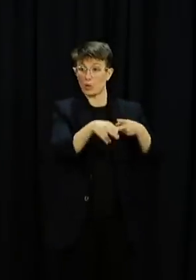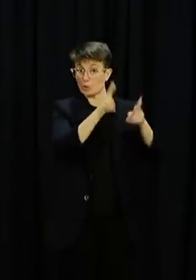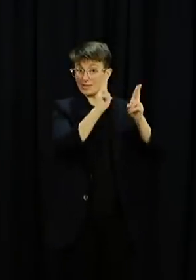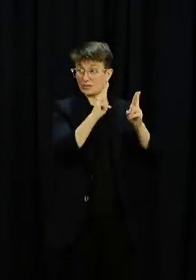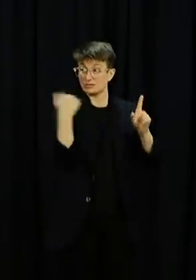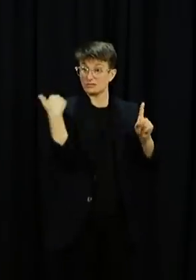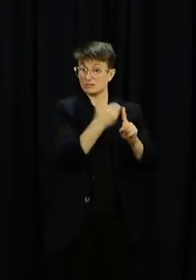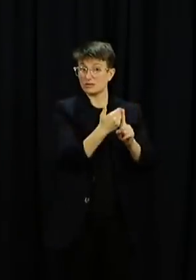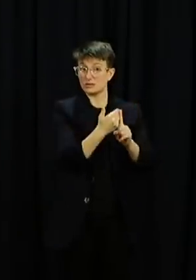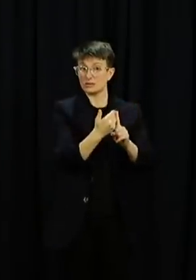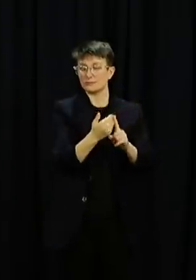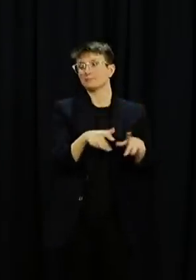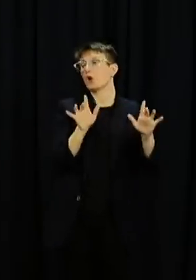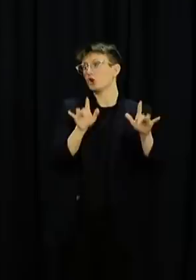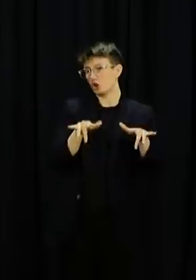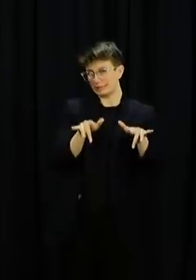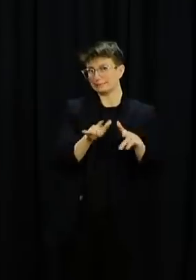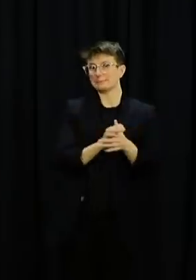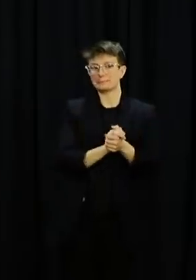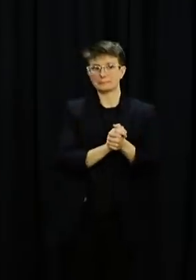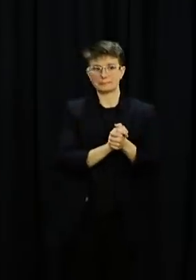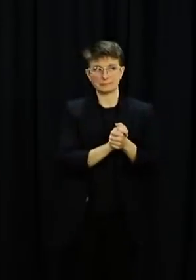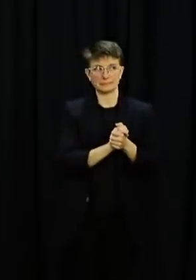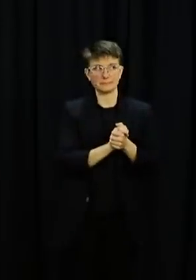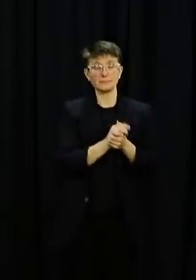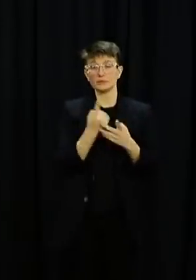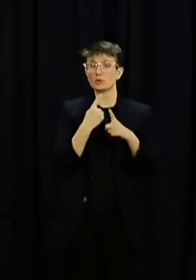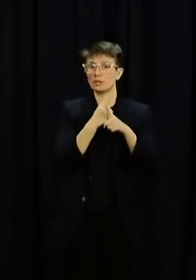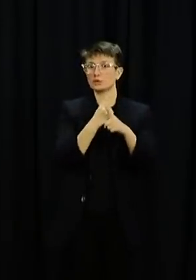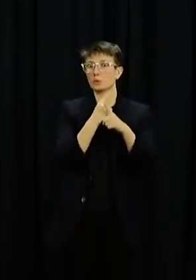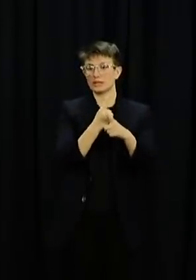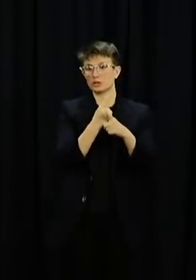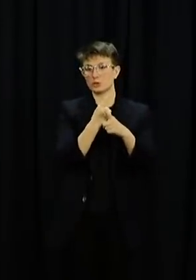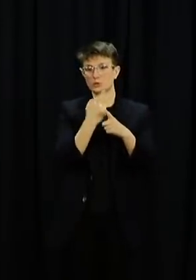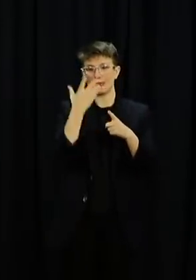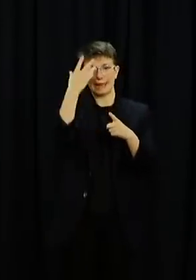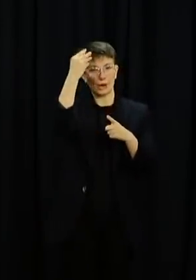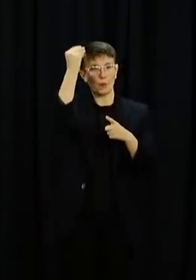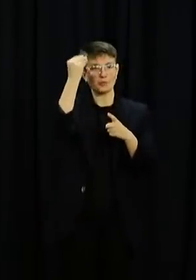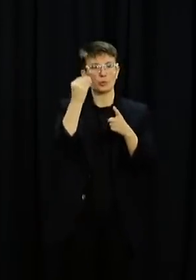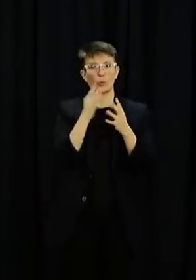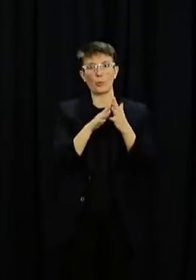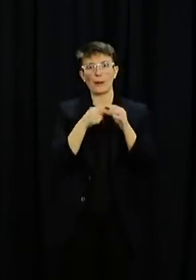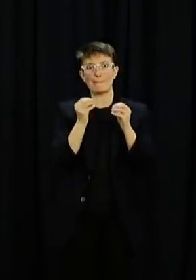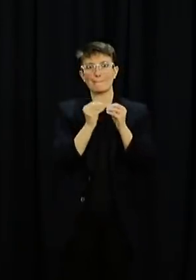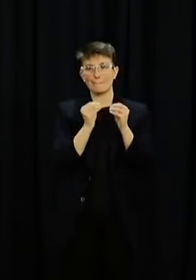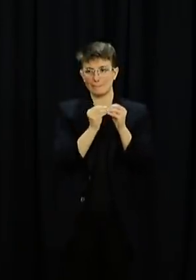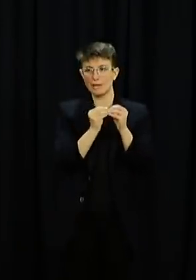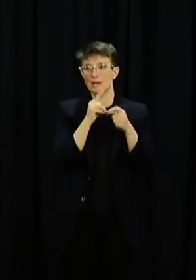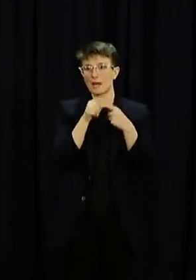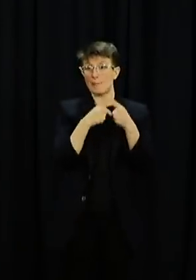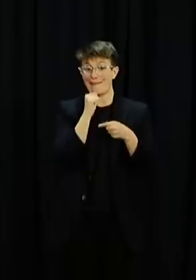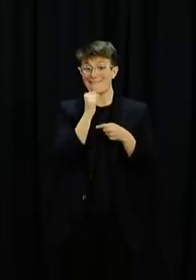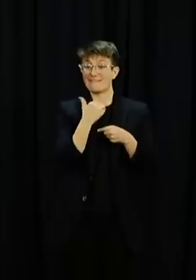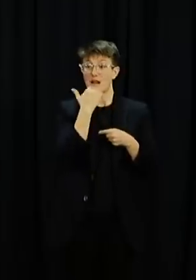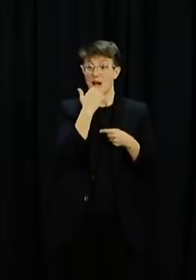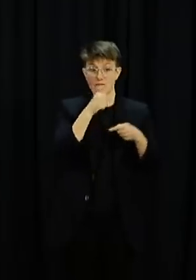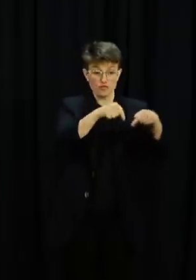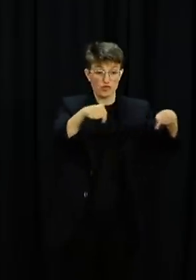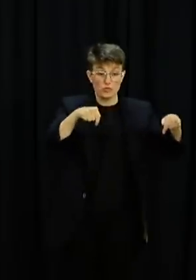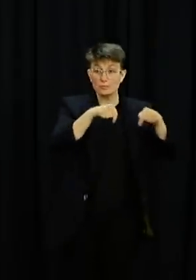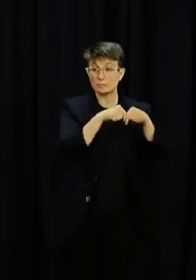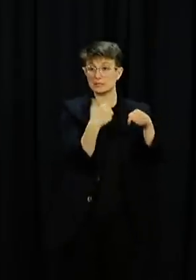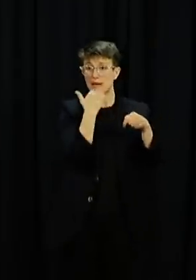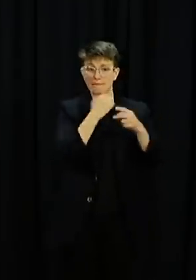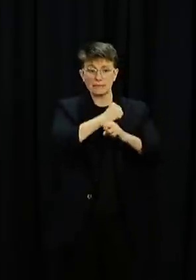in fact, we've talked this morning with Air Commodore Webb about ensuring there is capacity in the quarantine facility, which is where